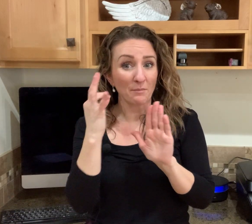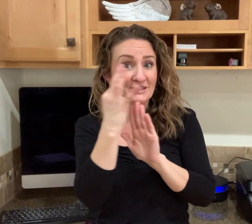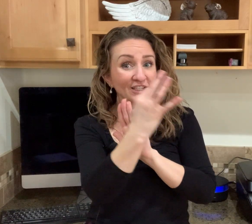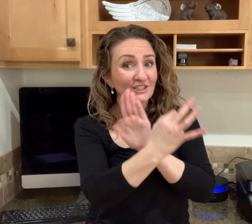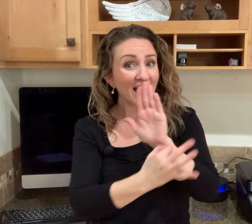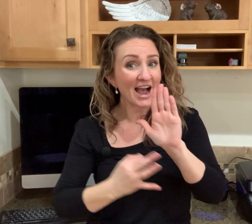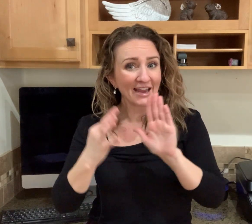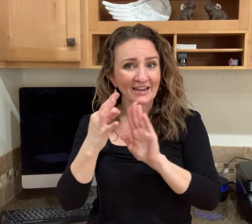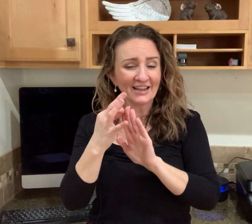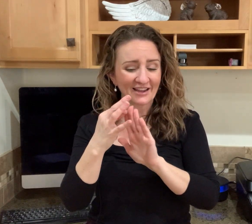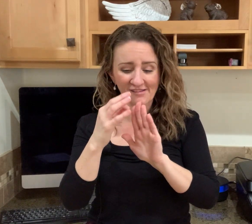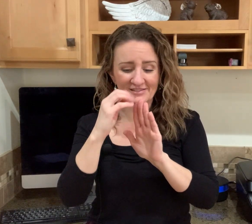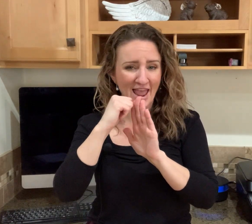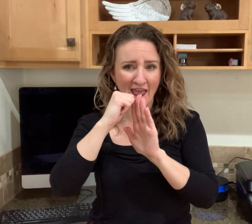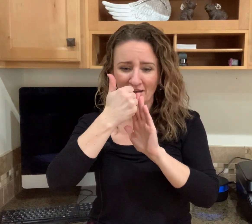until 9 because 10